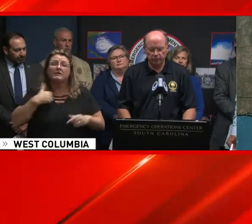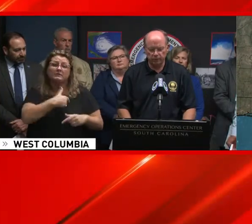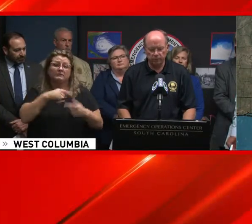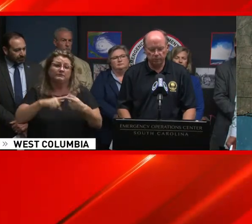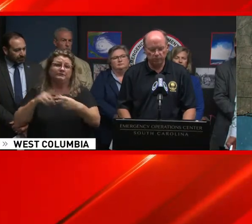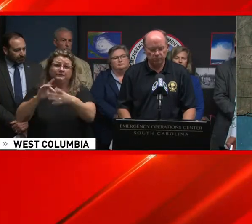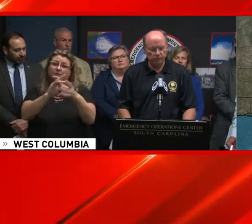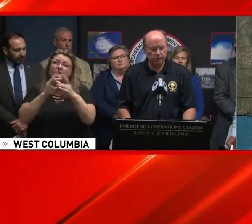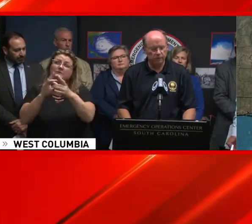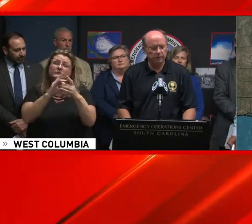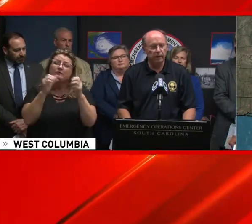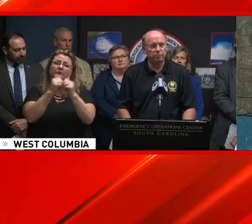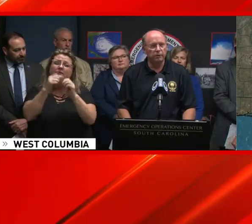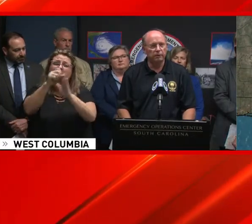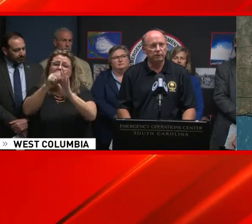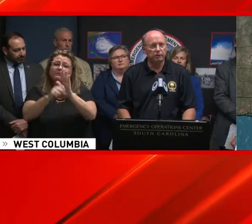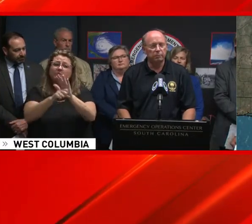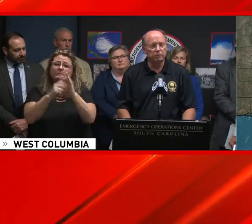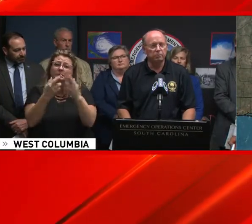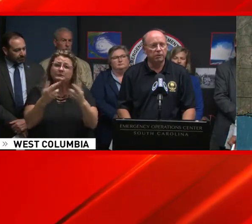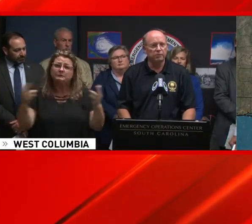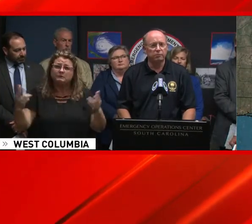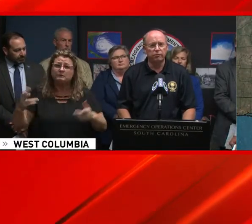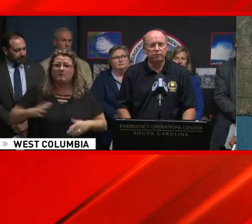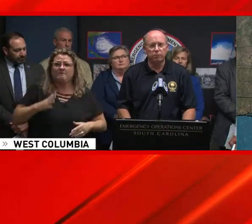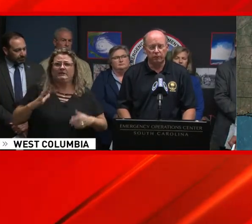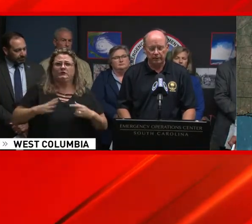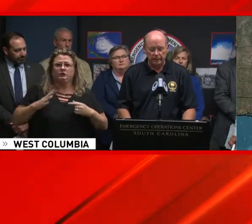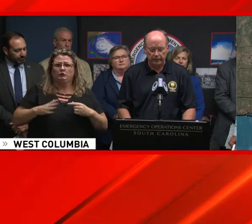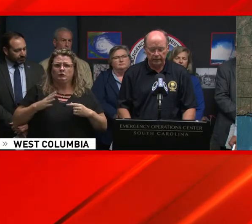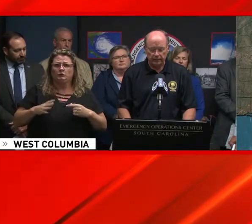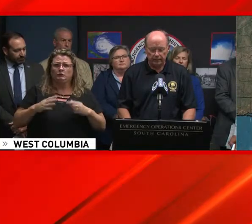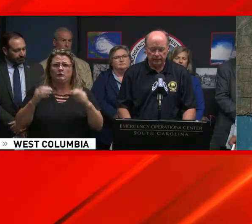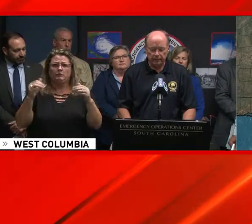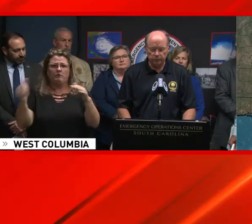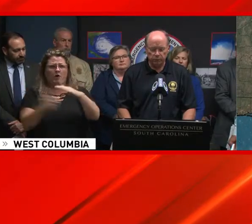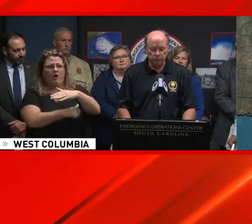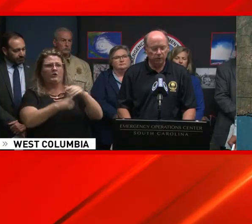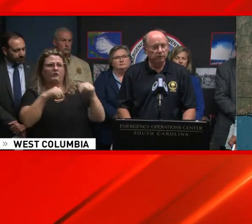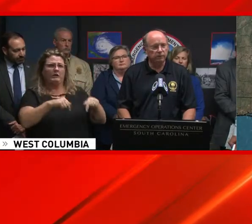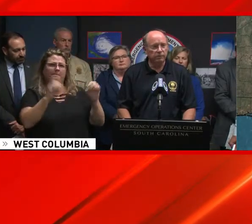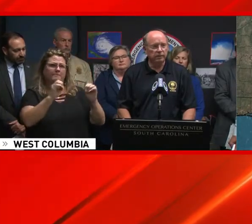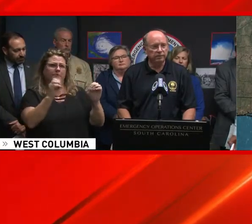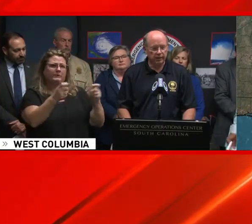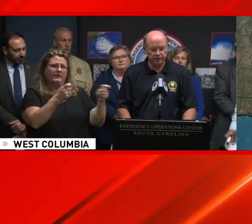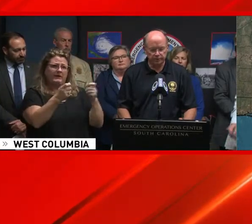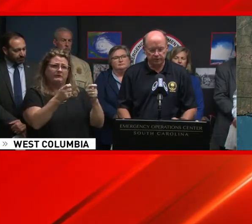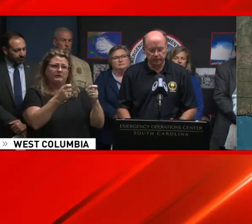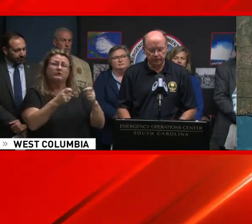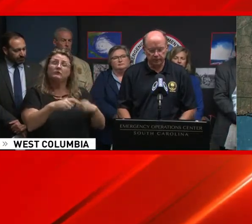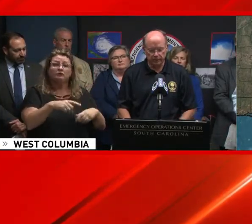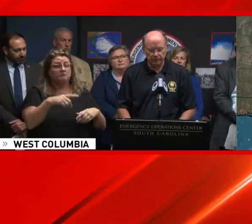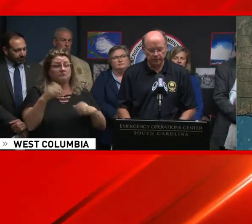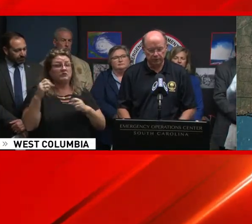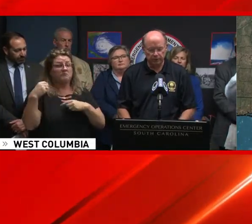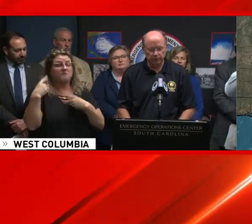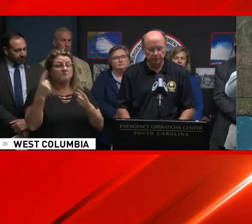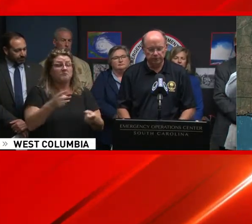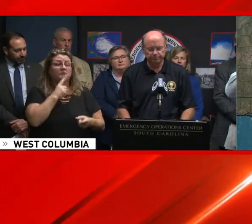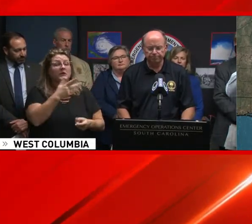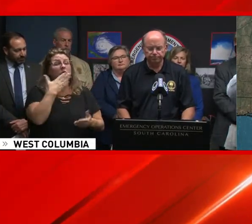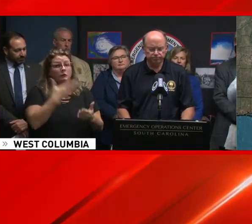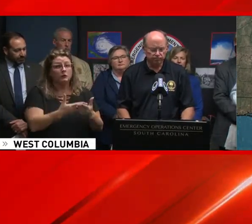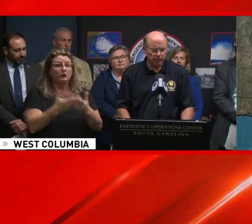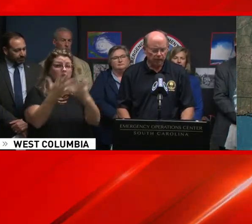state resources more efficiently and operate under the emergency management framework that has worked well during many disasters, again, in the last several